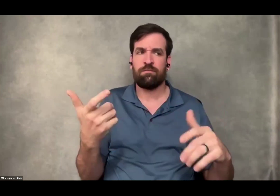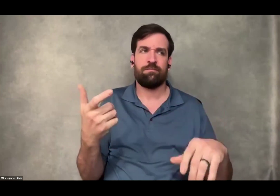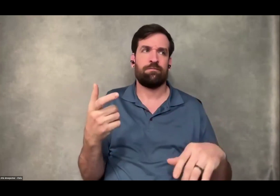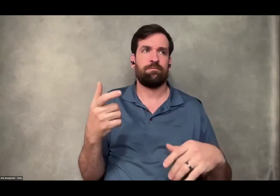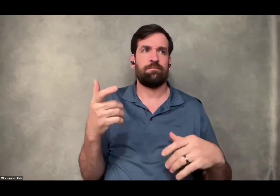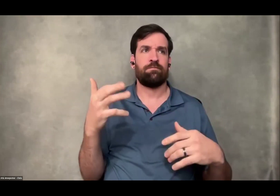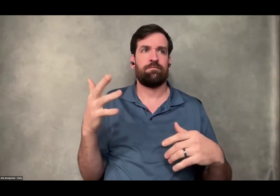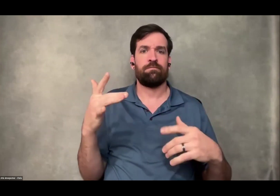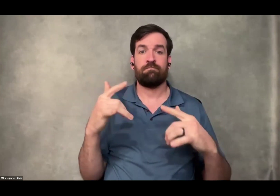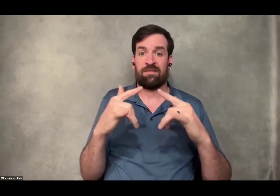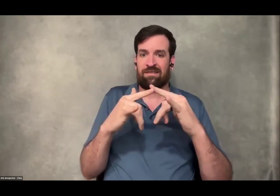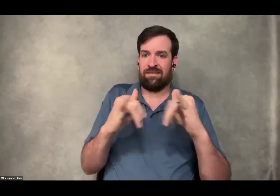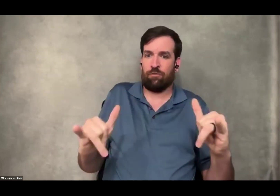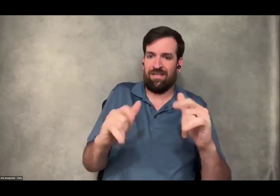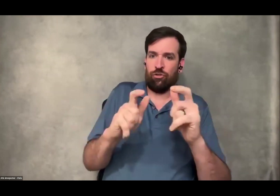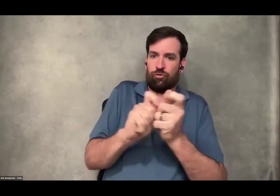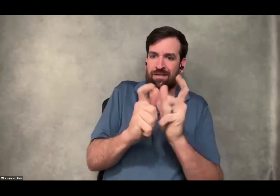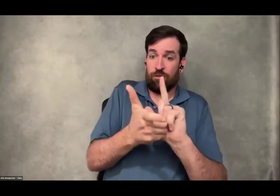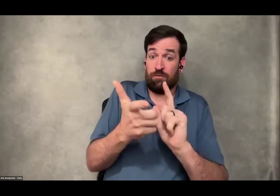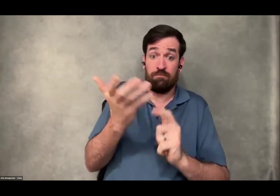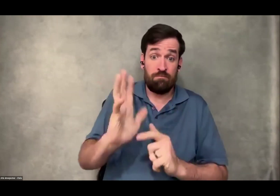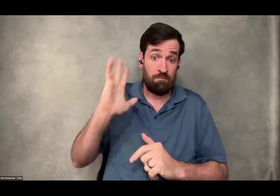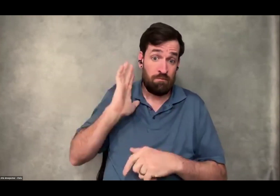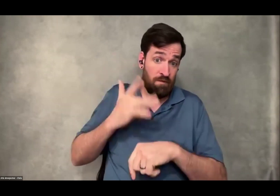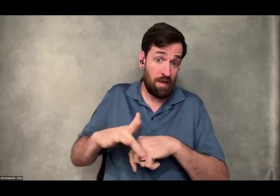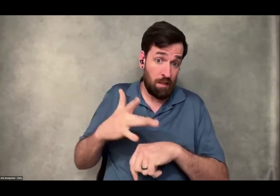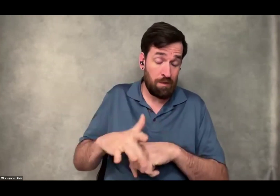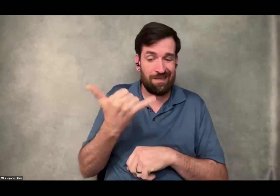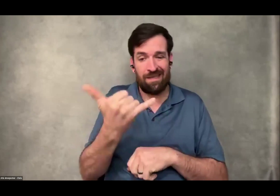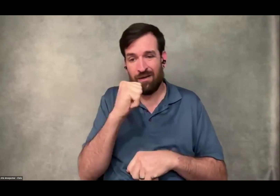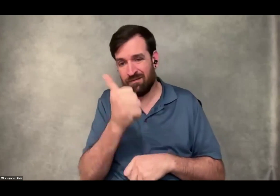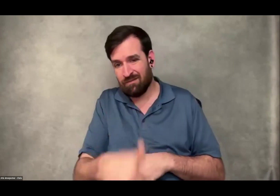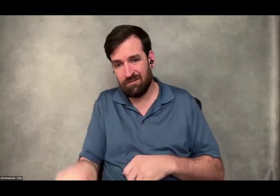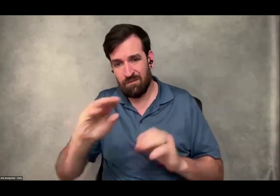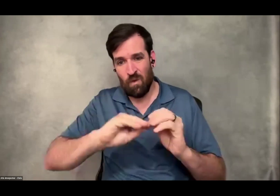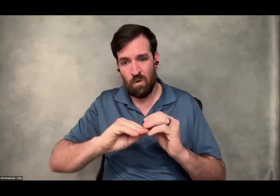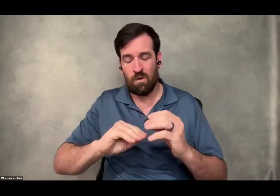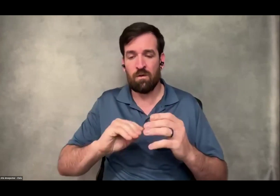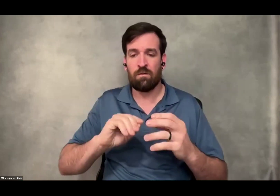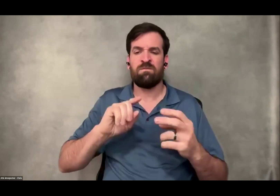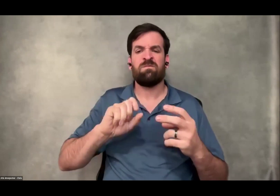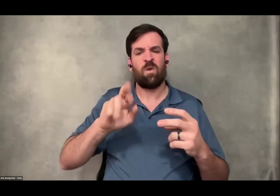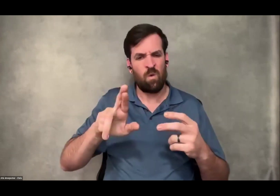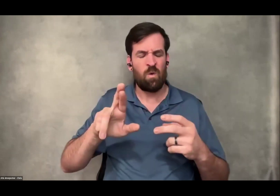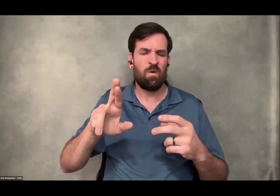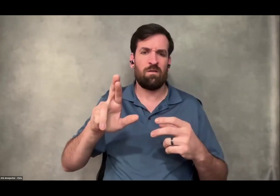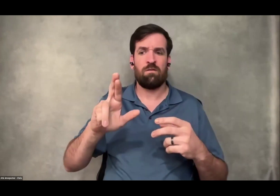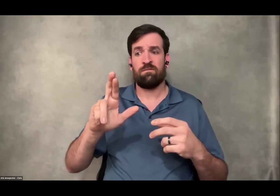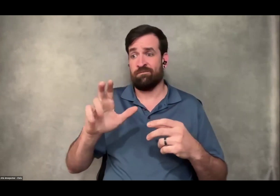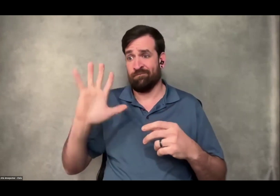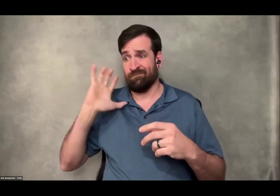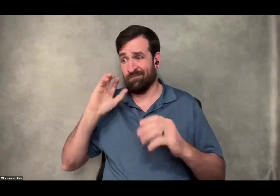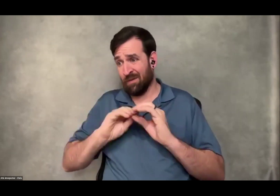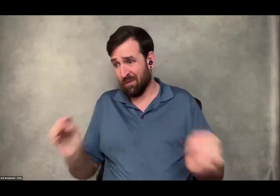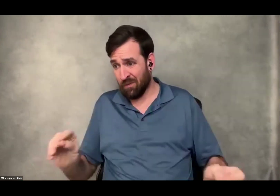in simultaneous translation may have been available at one point, but now isn't, or vice versa. So features keep